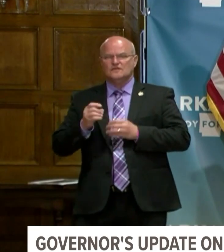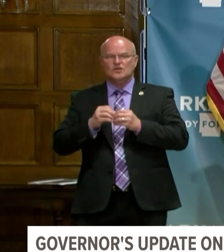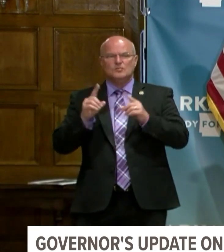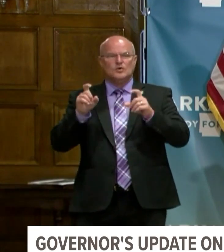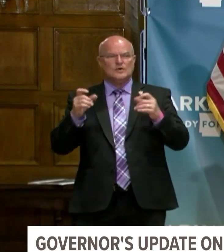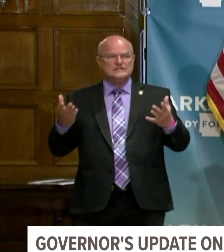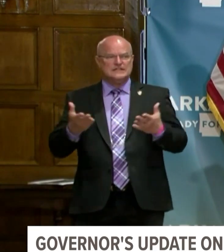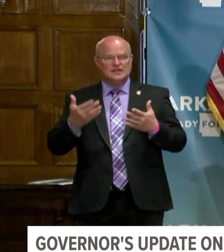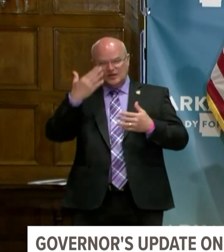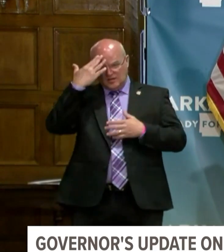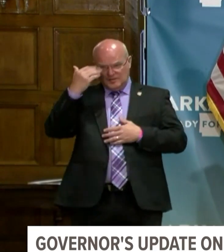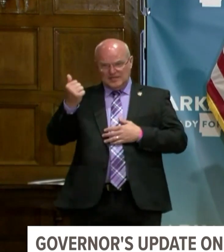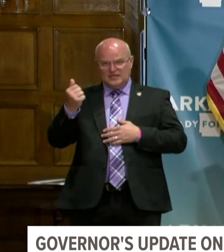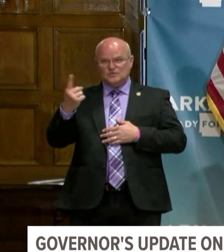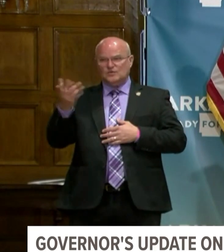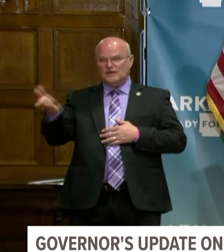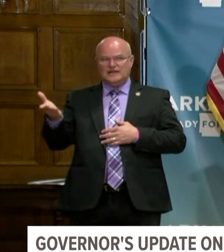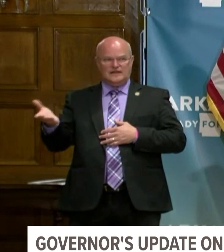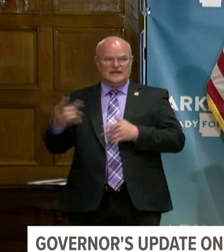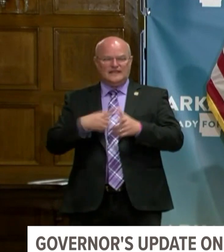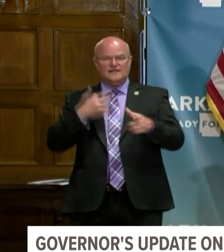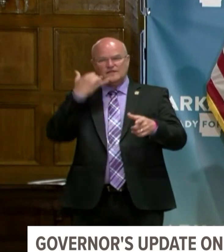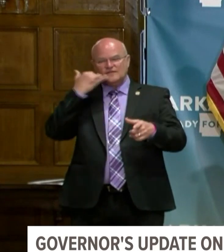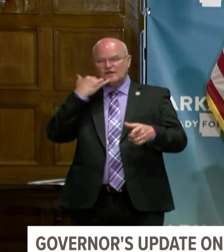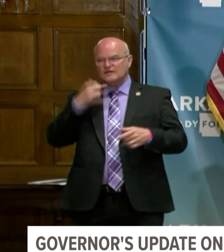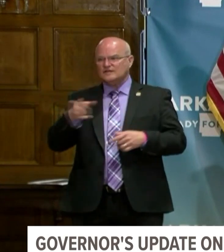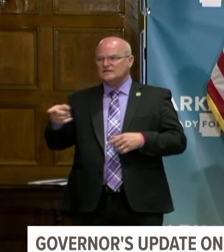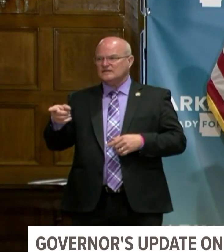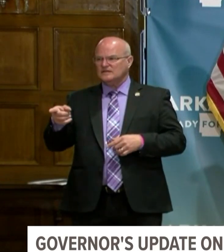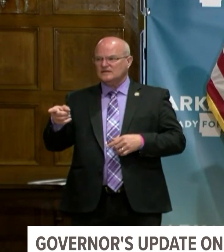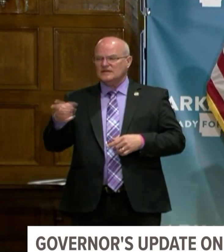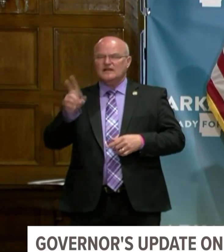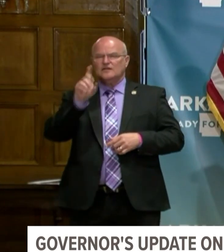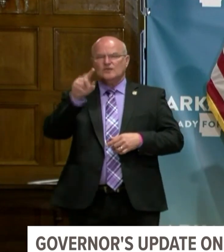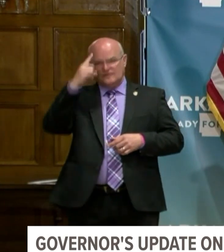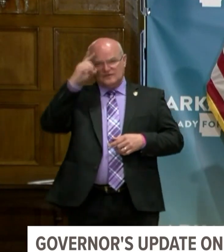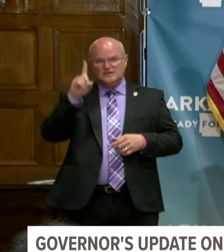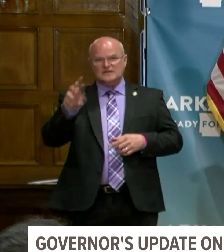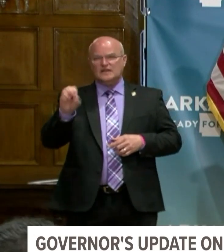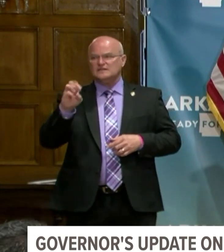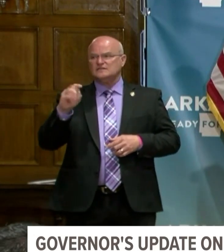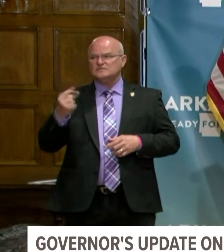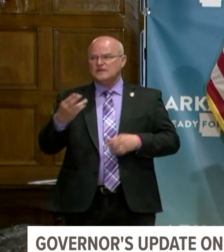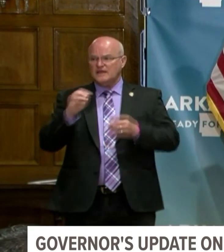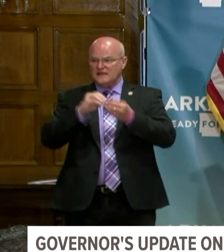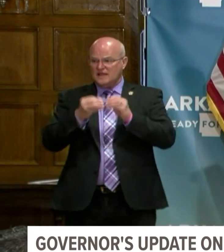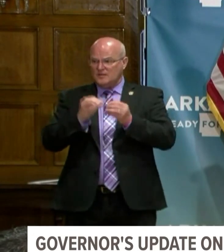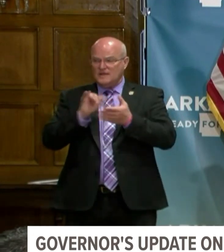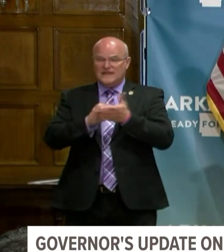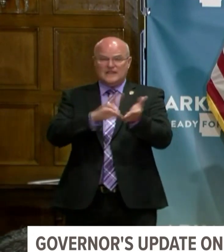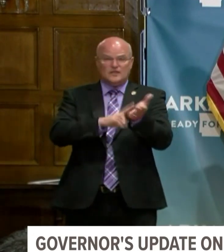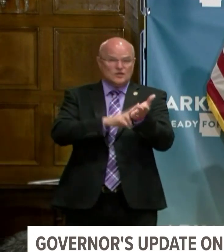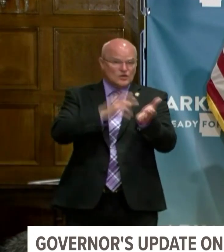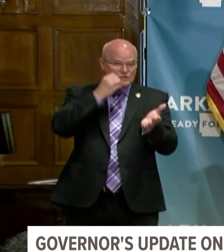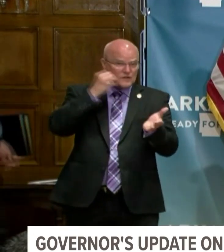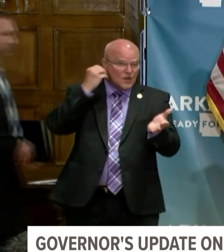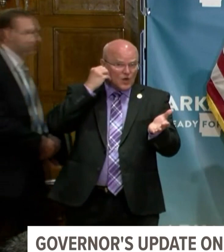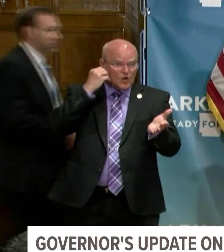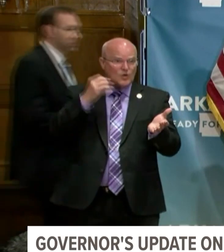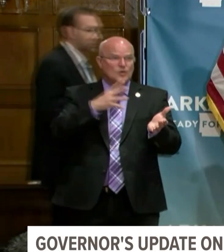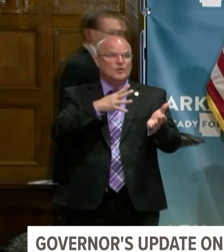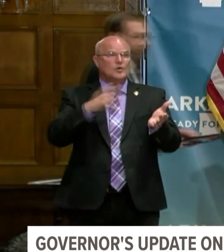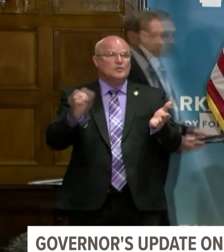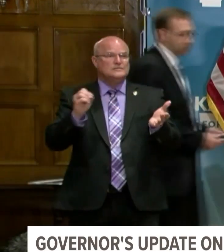more questions here, because one right here, then we'll go remotely. I have a question for Dr. Smith. The numbers at nursing homes